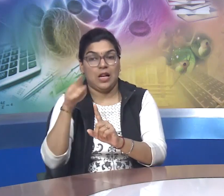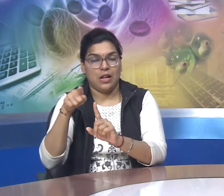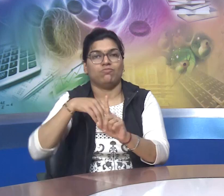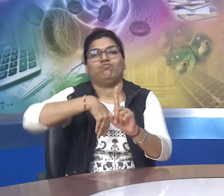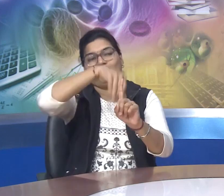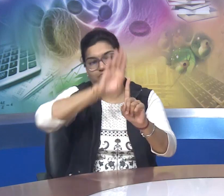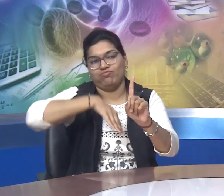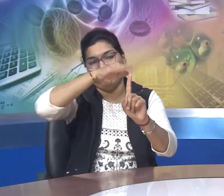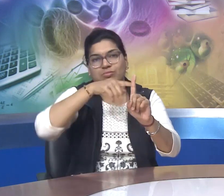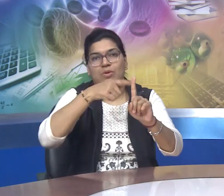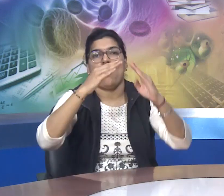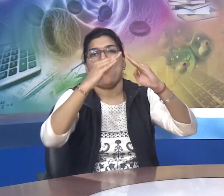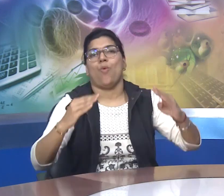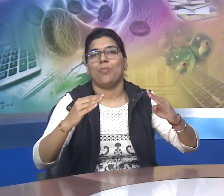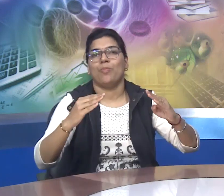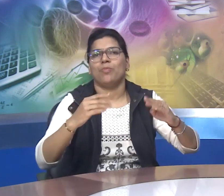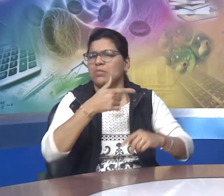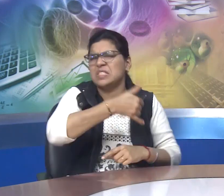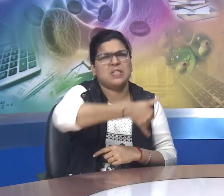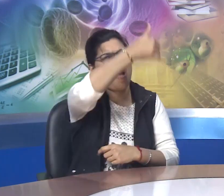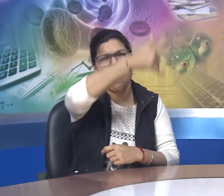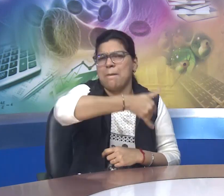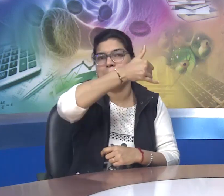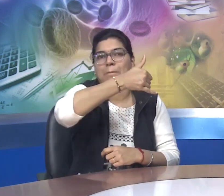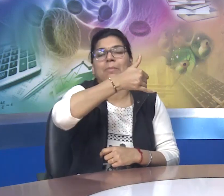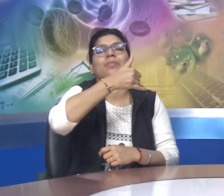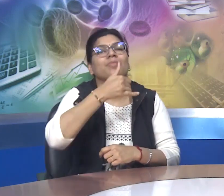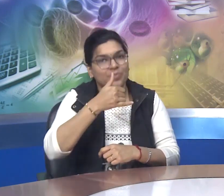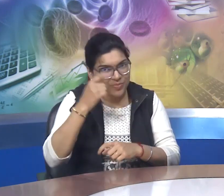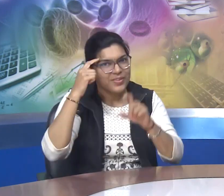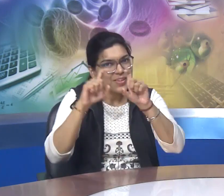And the sentence defines the gender, so we add by in it.